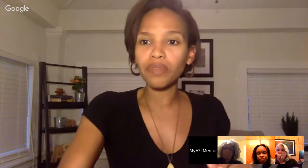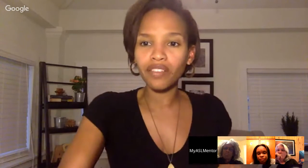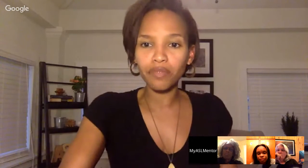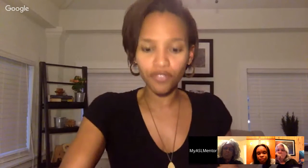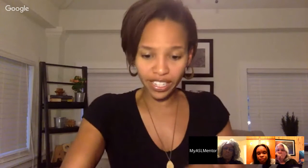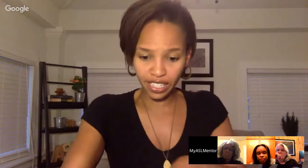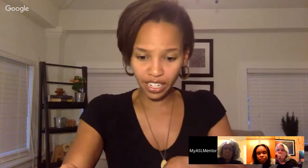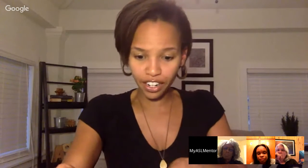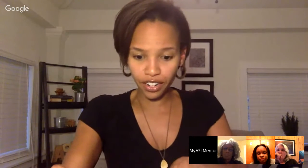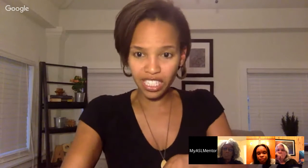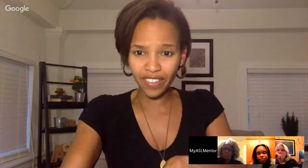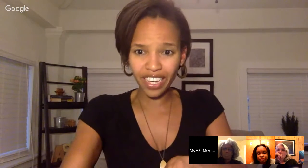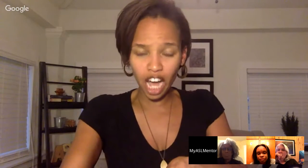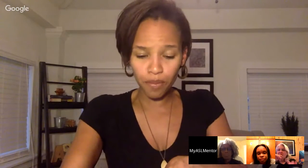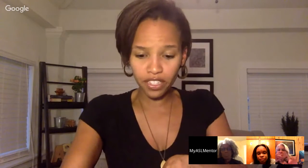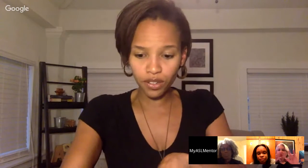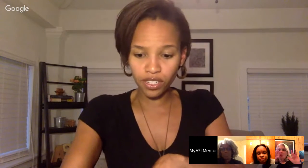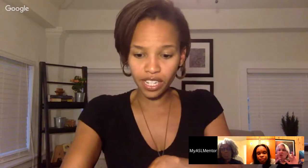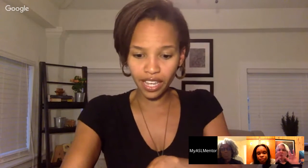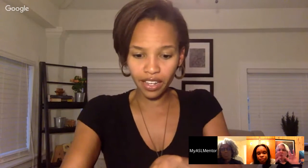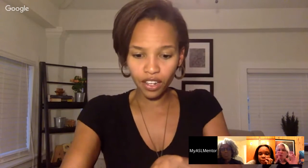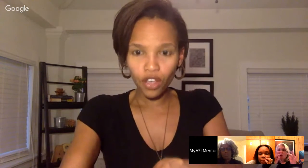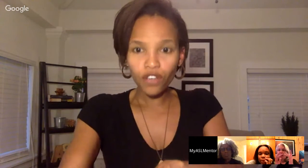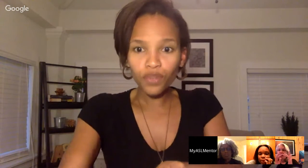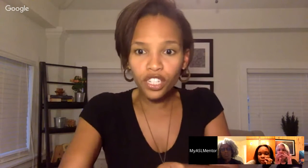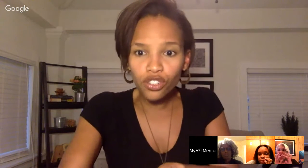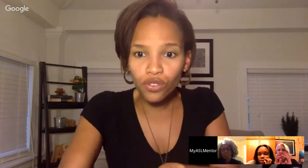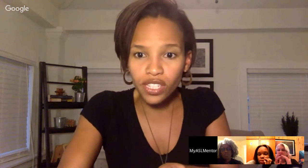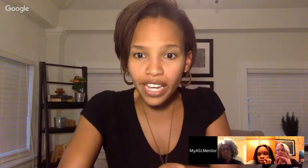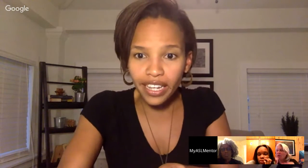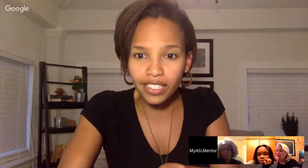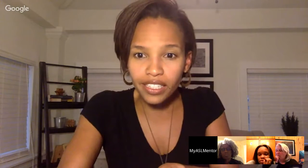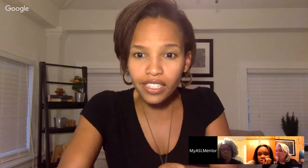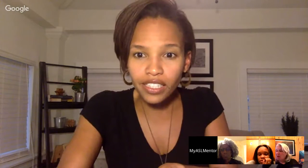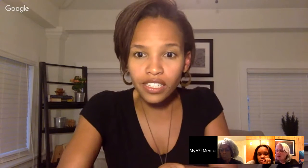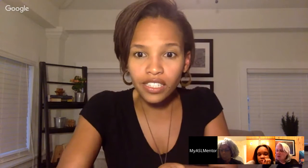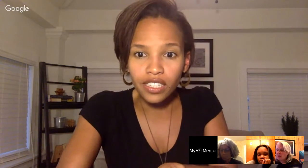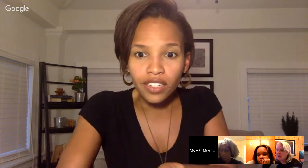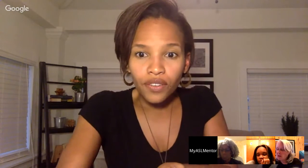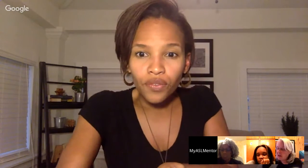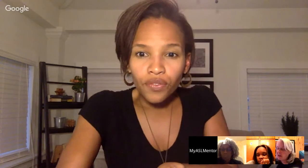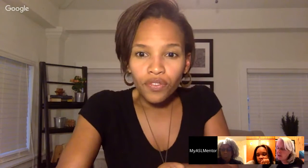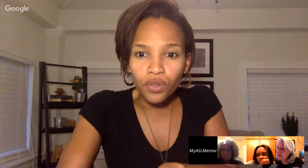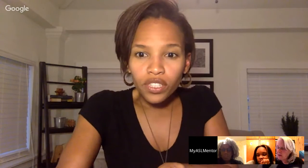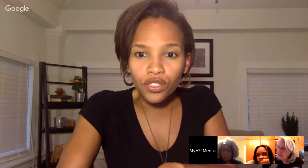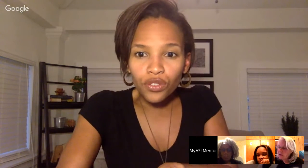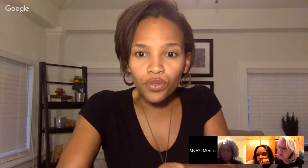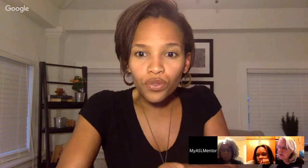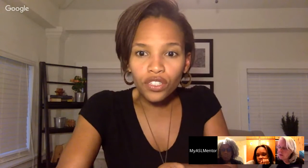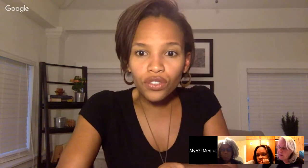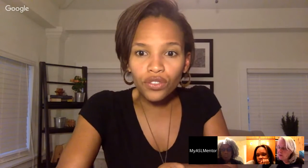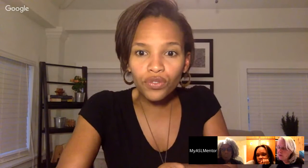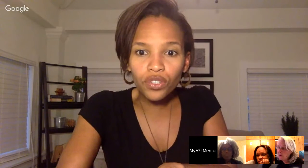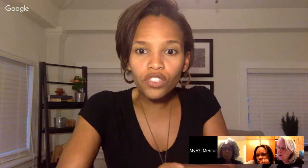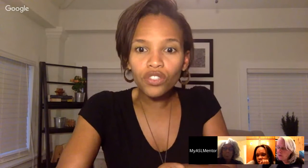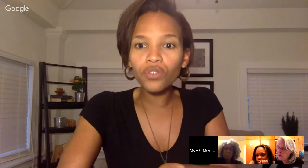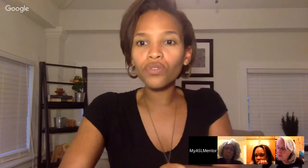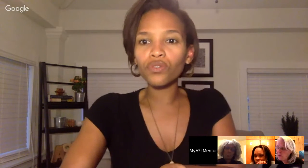Let me find it in here, and I'll see if I can copy it as close as I can. 42 seconds. 42, 42,